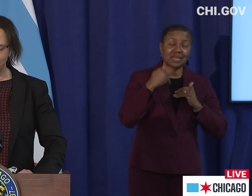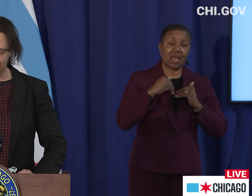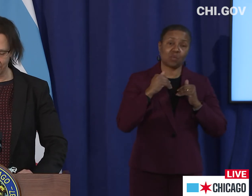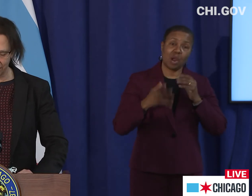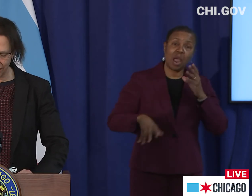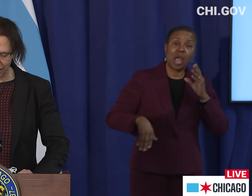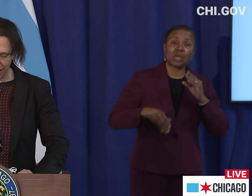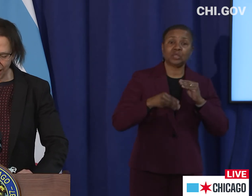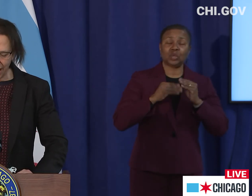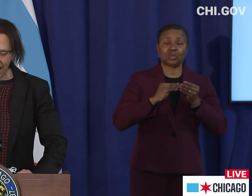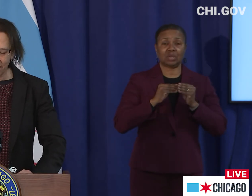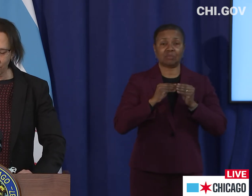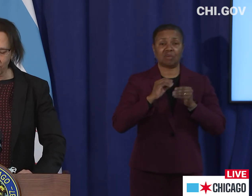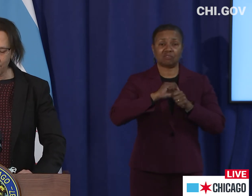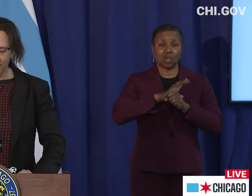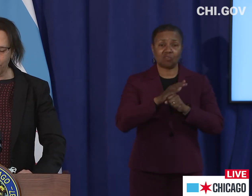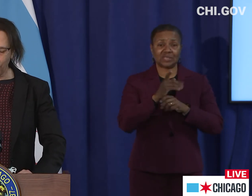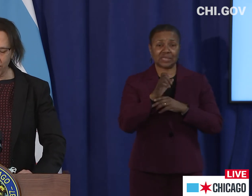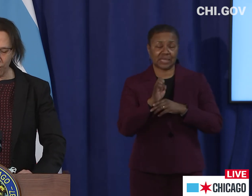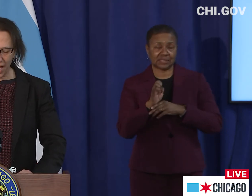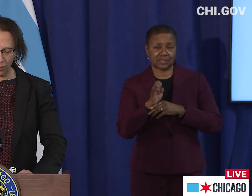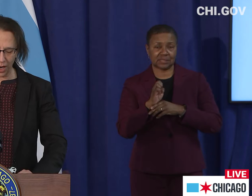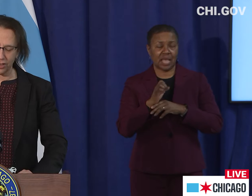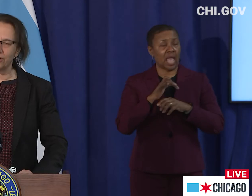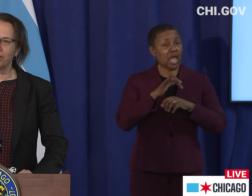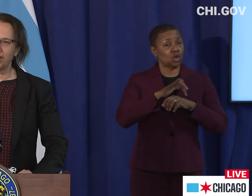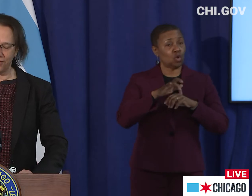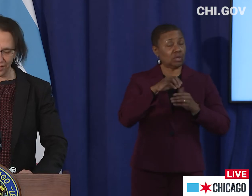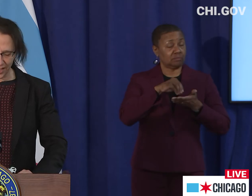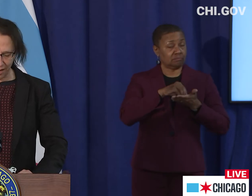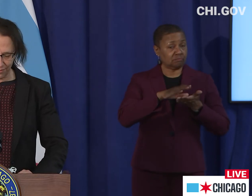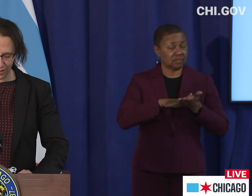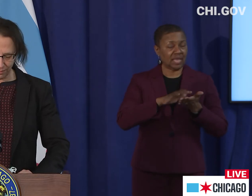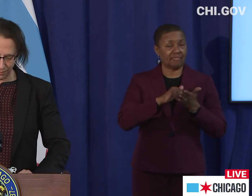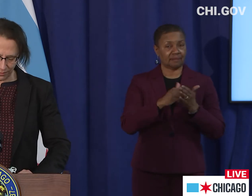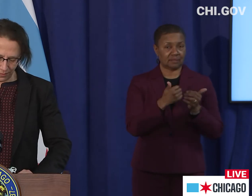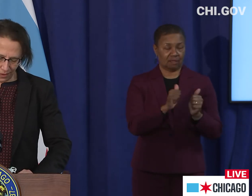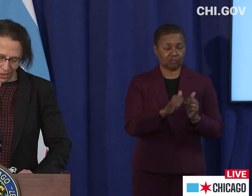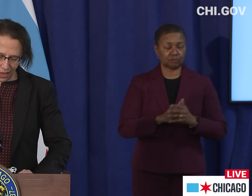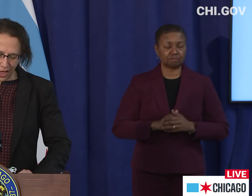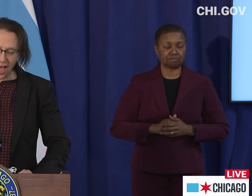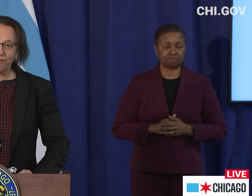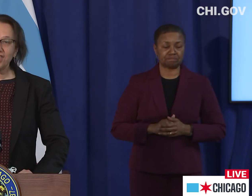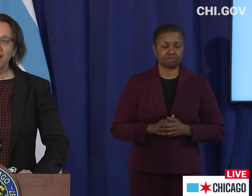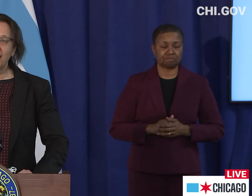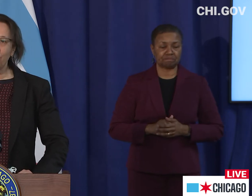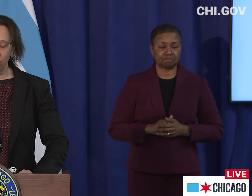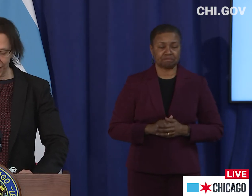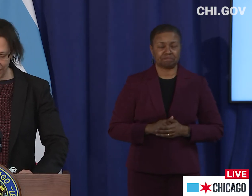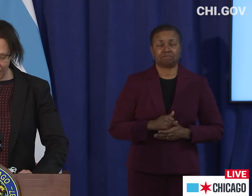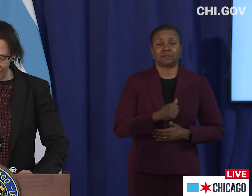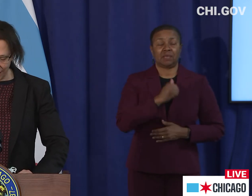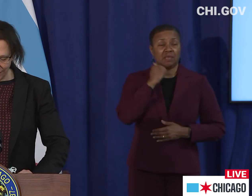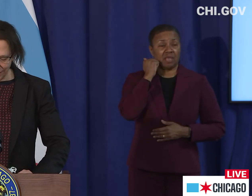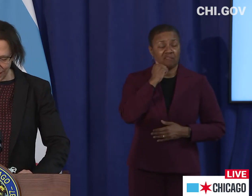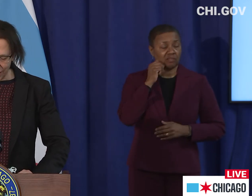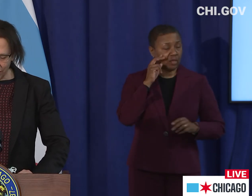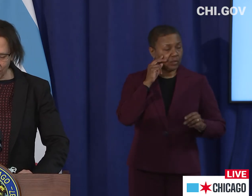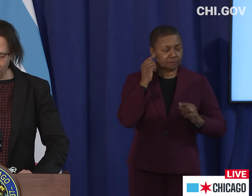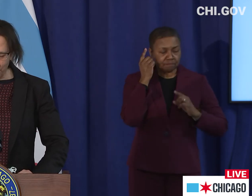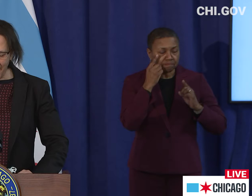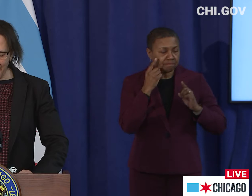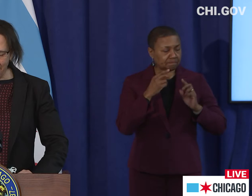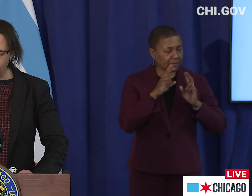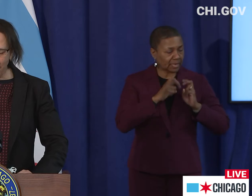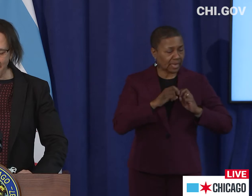COVID cases, an early but important mile marker in this effort. Every day we look at the data